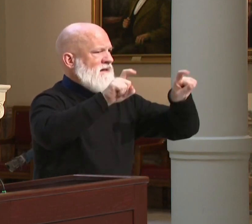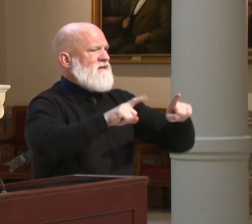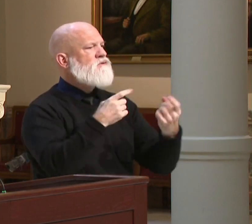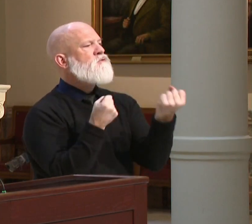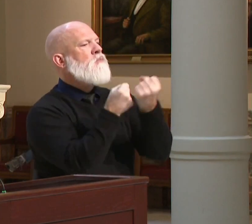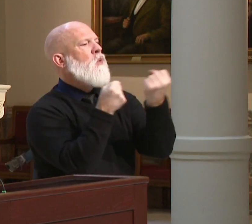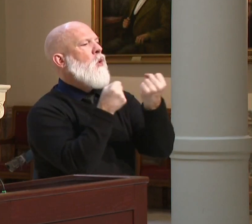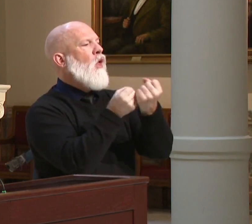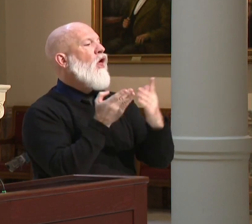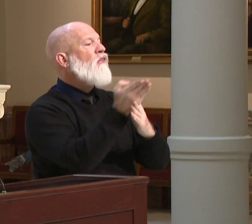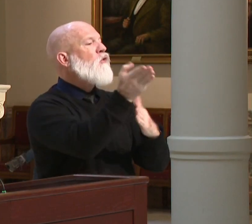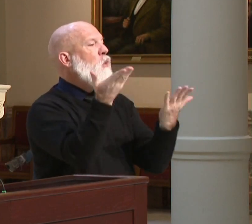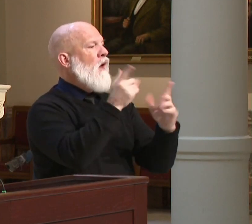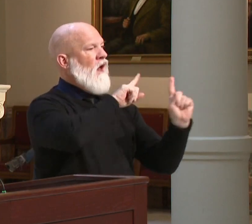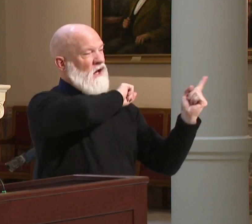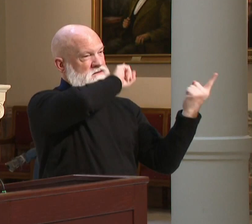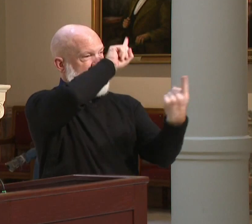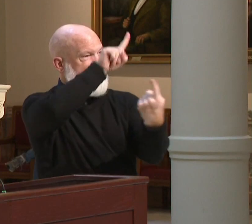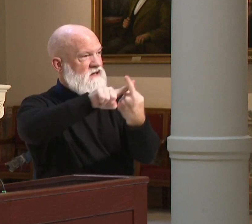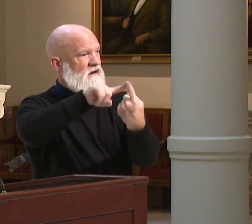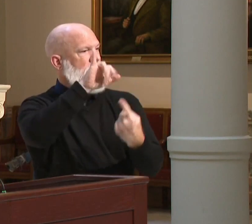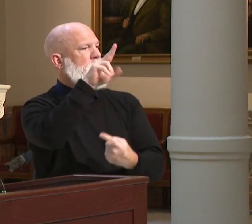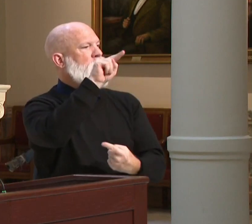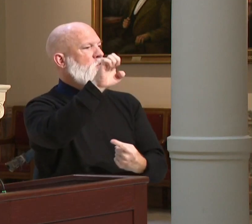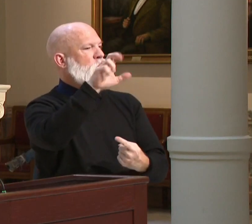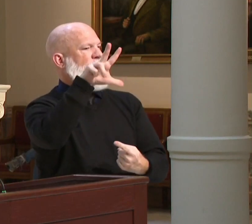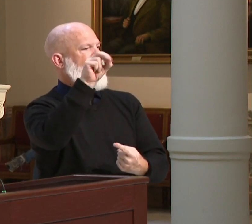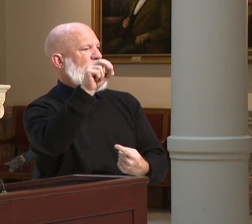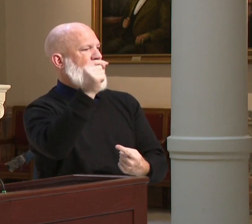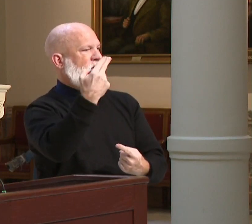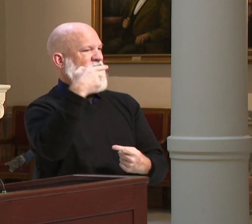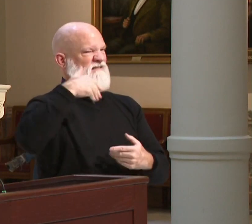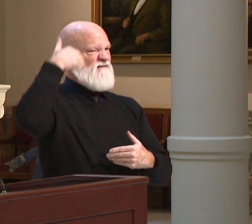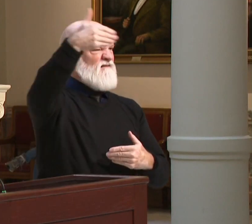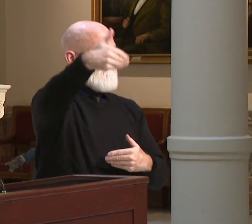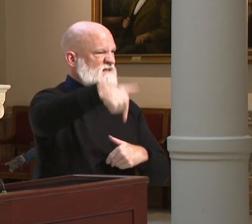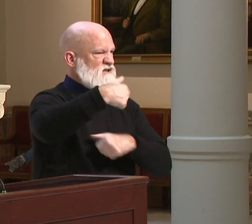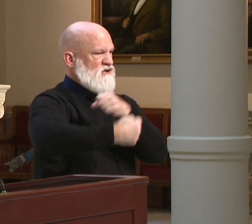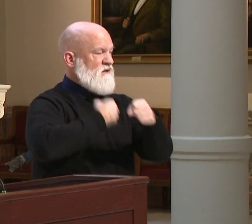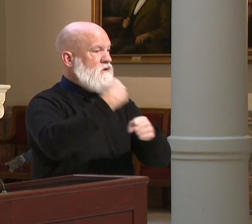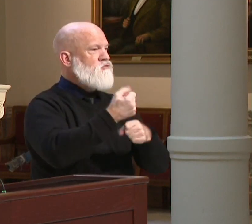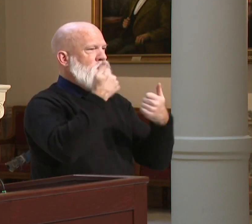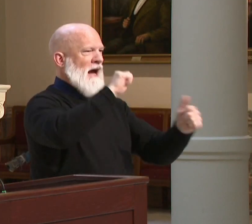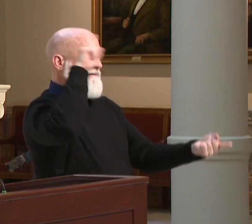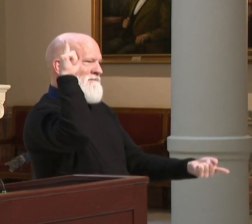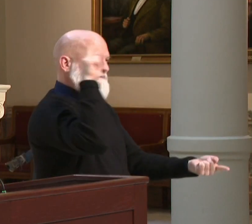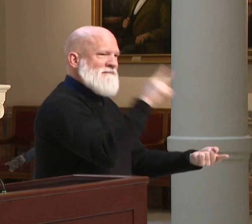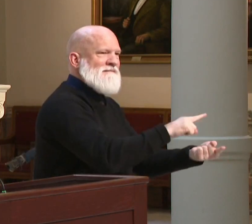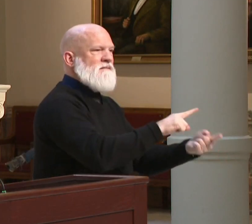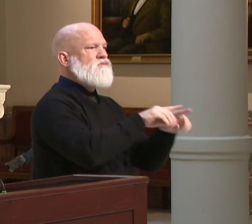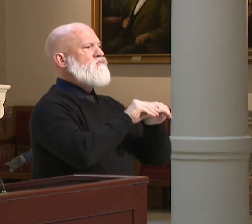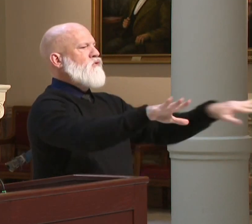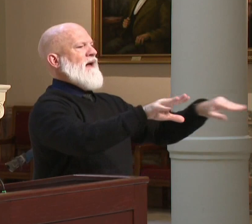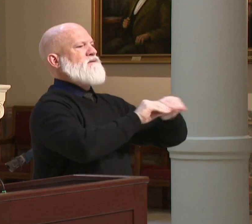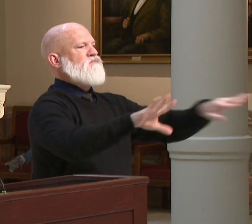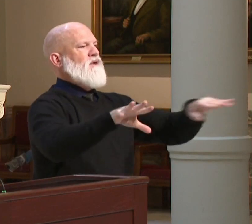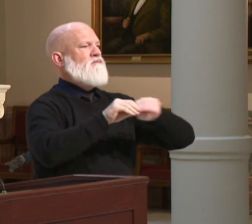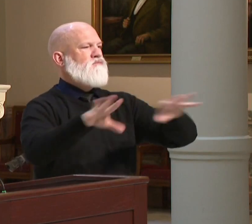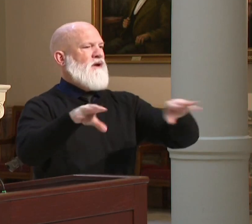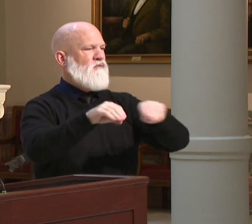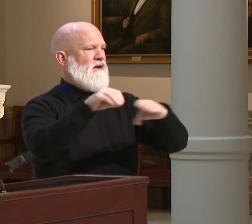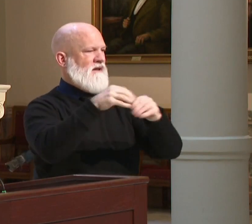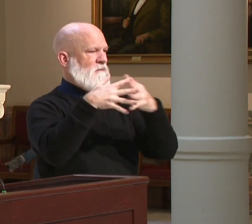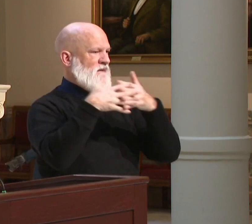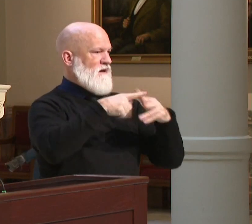June 30th of this year to find and mitigate spread of the virus while we work alongside our private sector